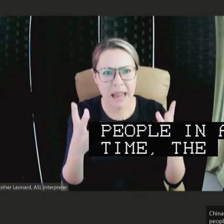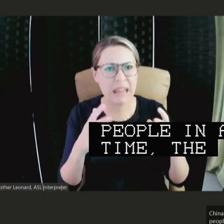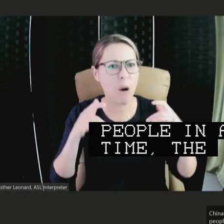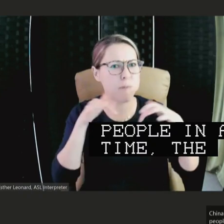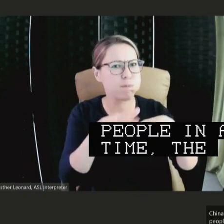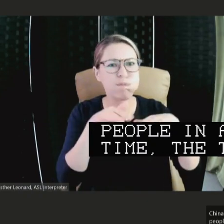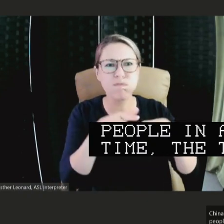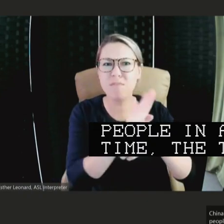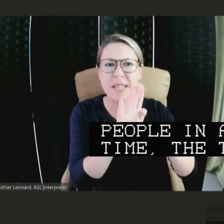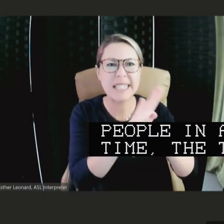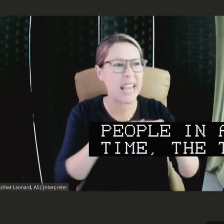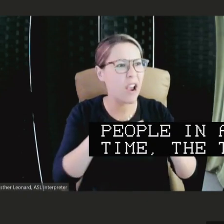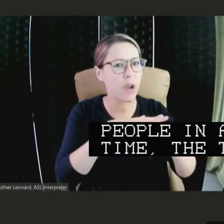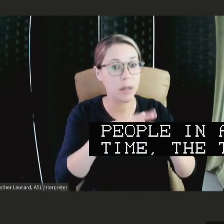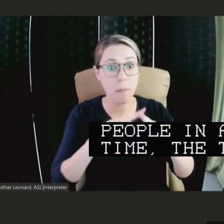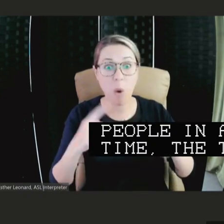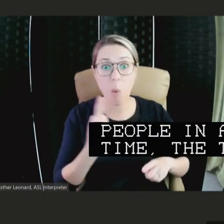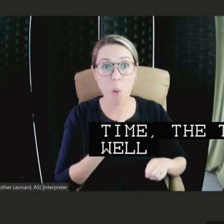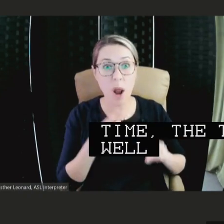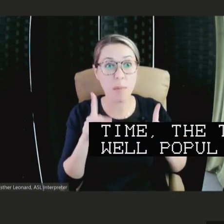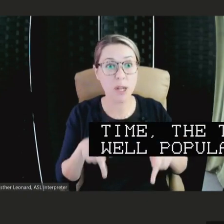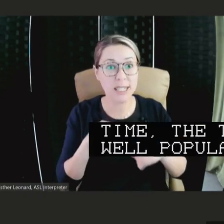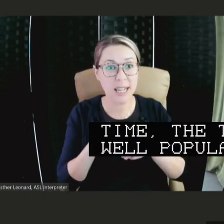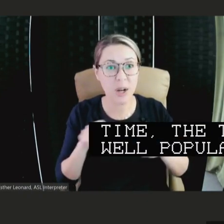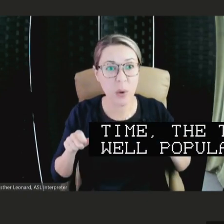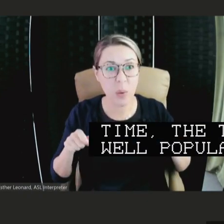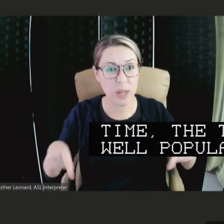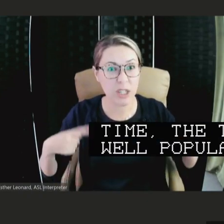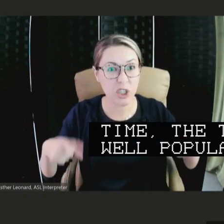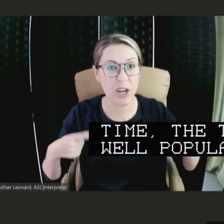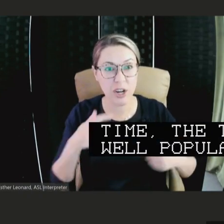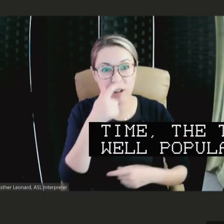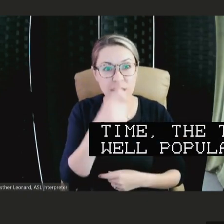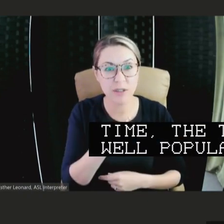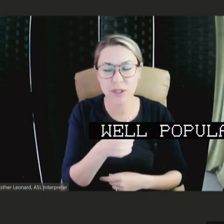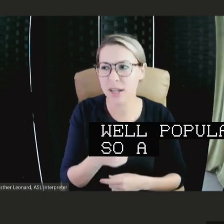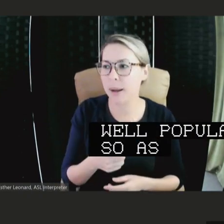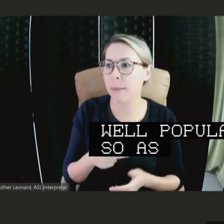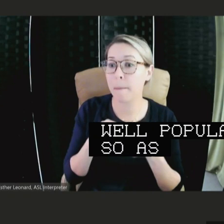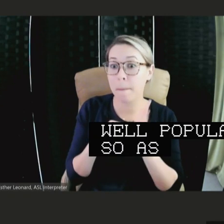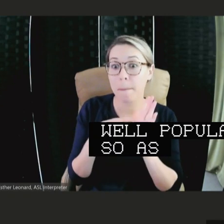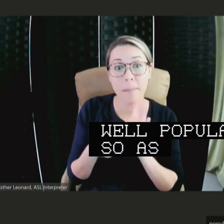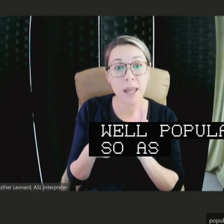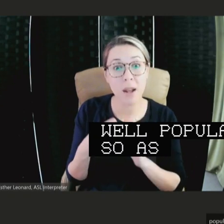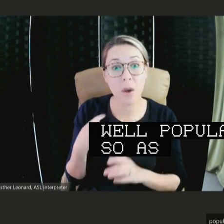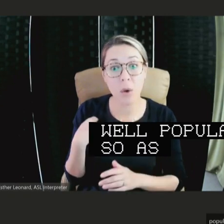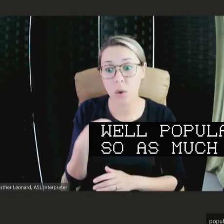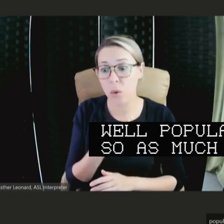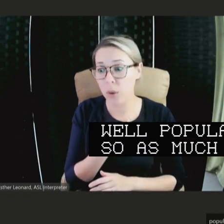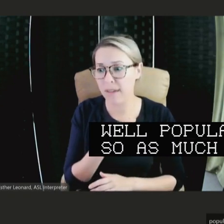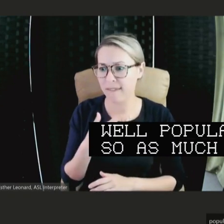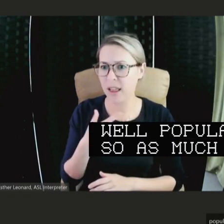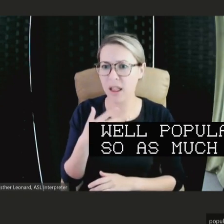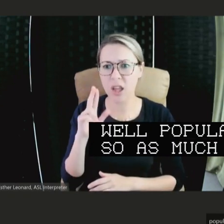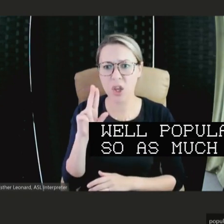areas. So it's as much as we still feel there's a long way to go in the U.S.,